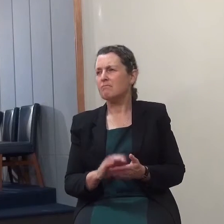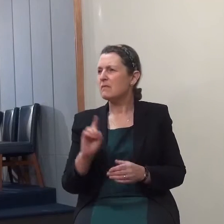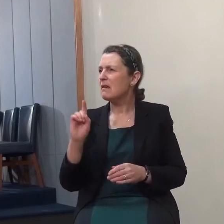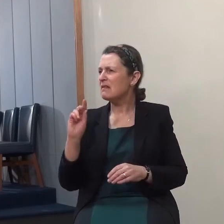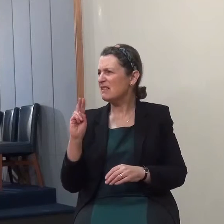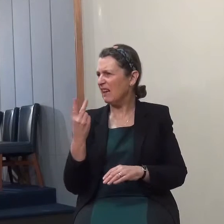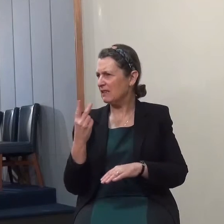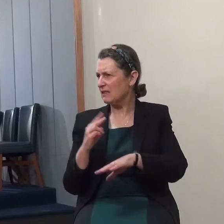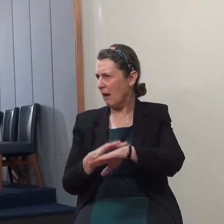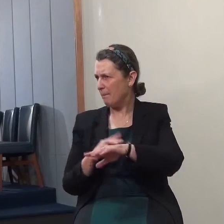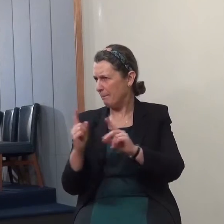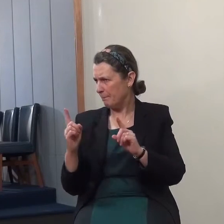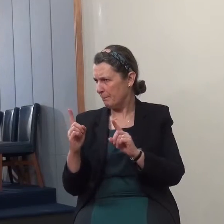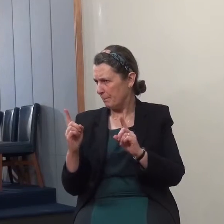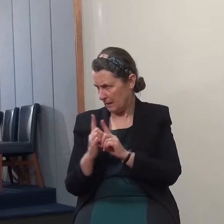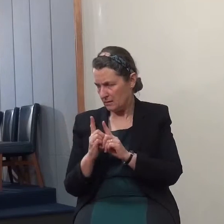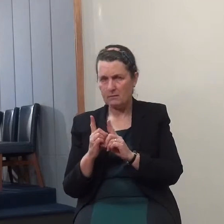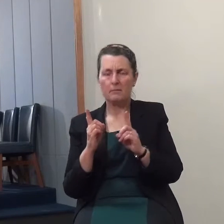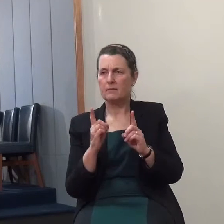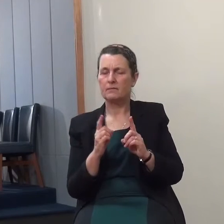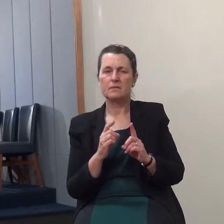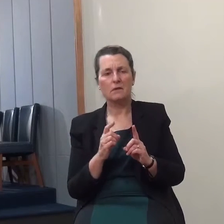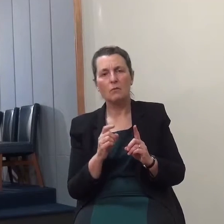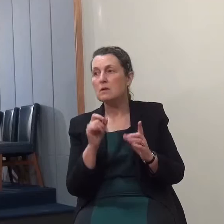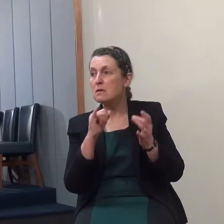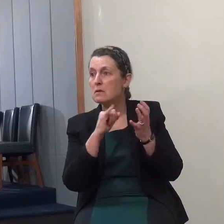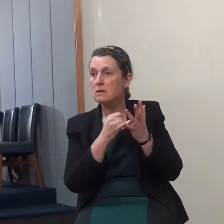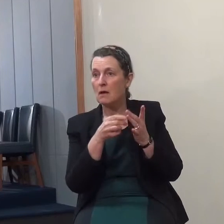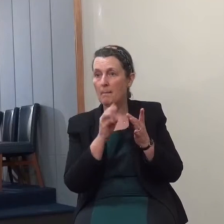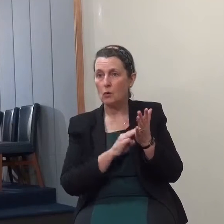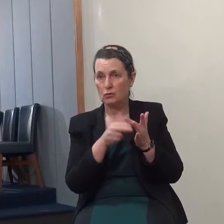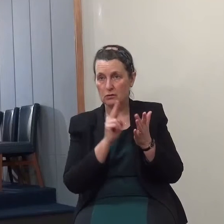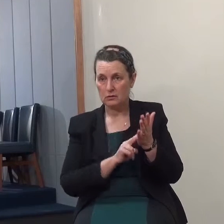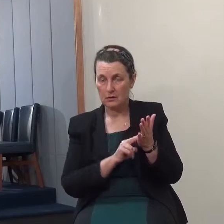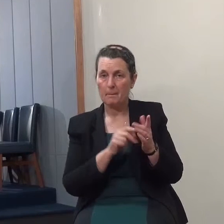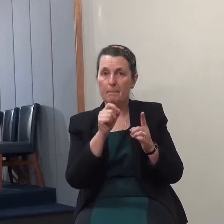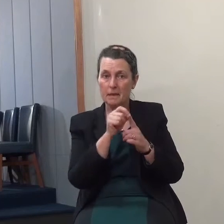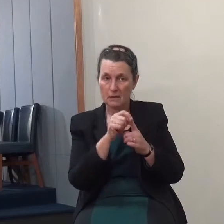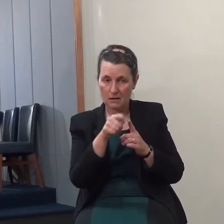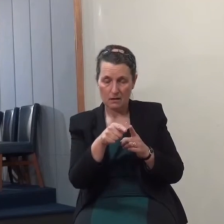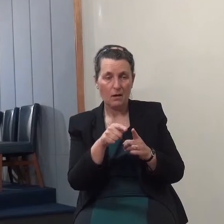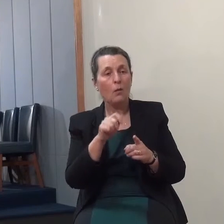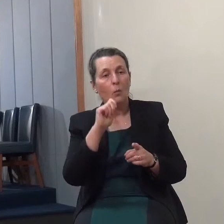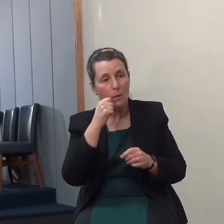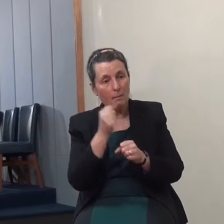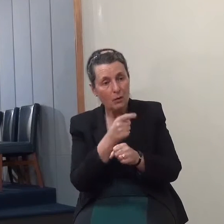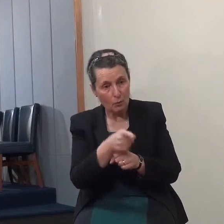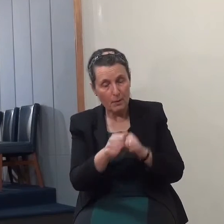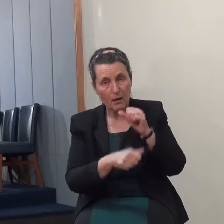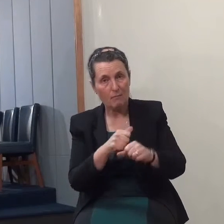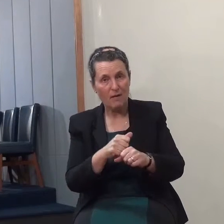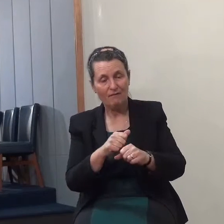call to Peter, verse 19, I will make you fishers of men. How much would they